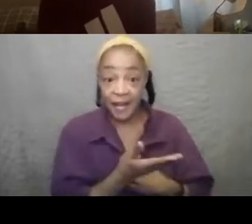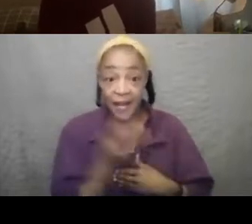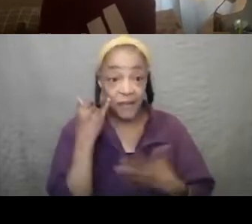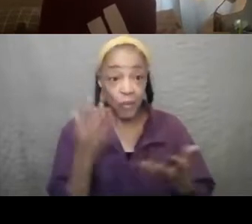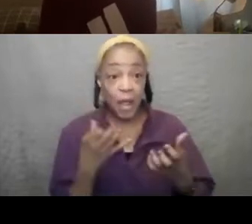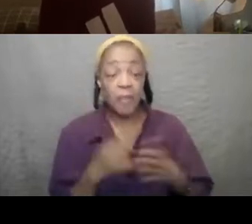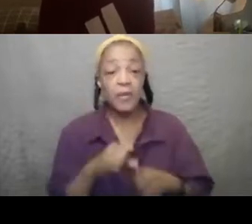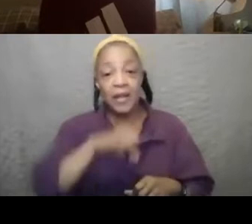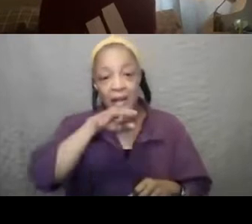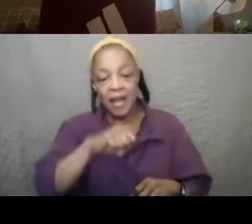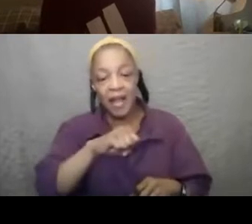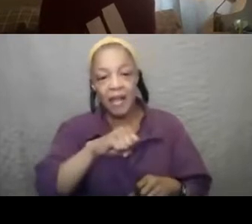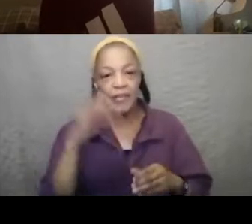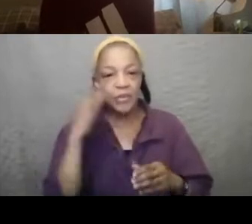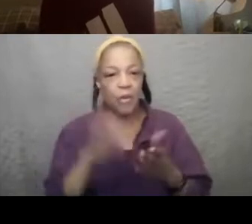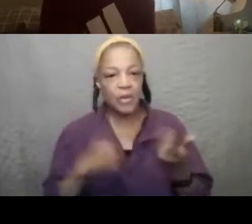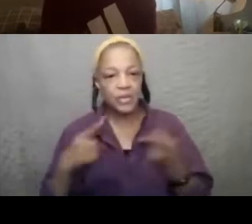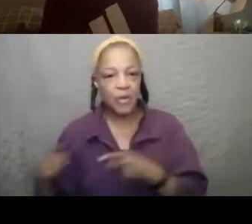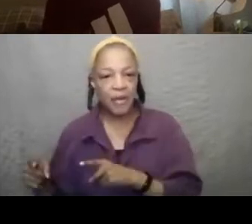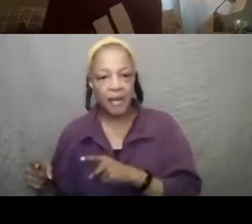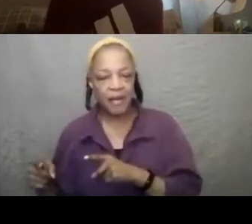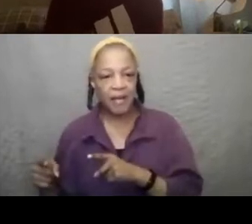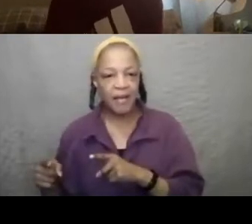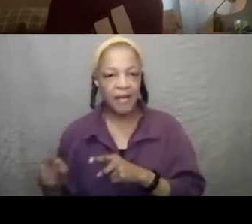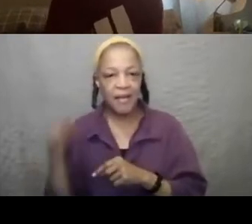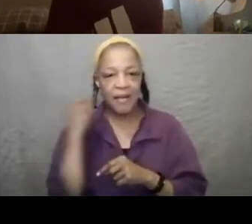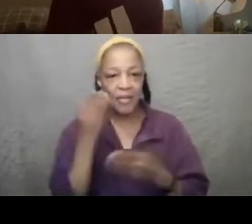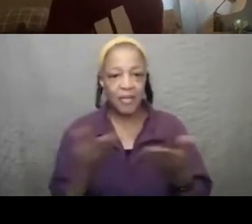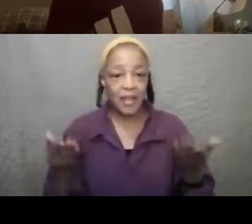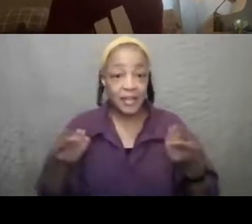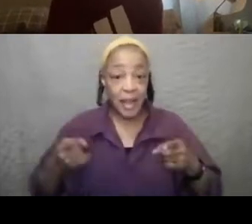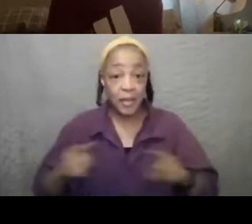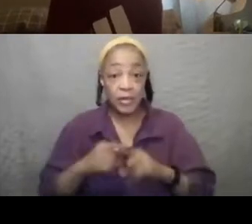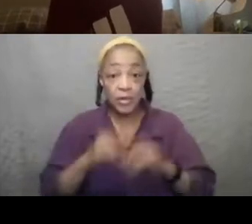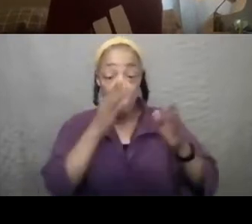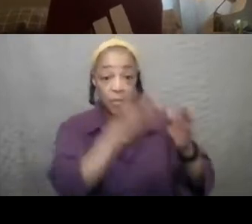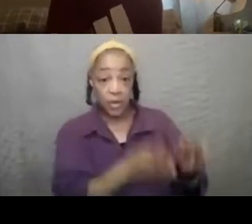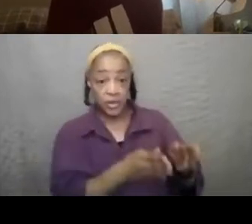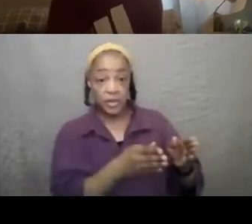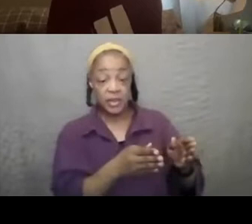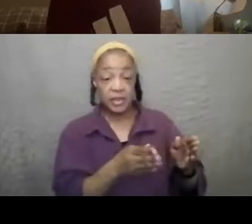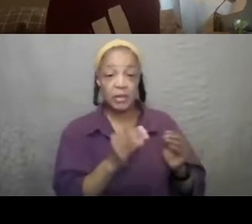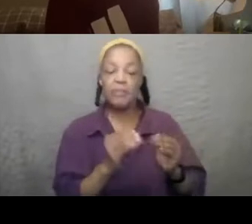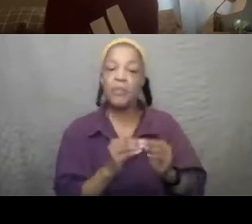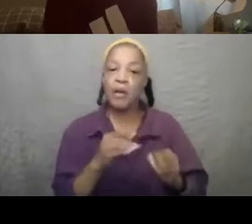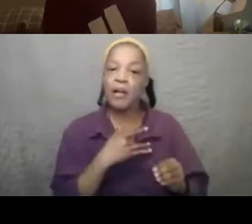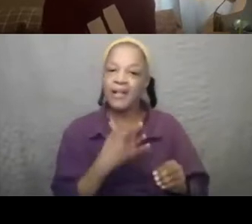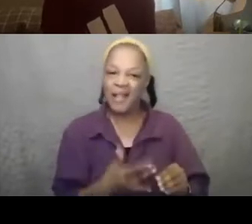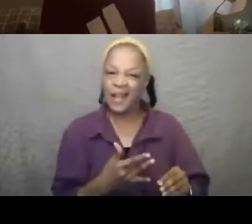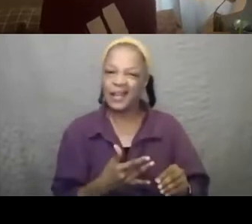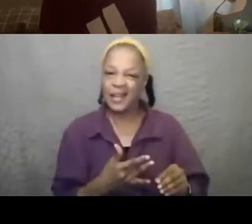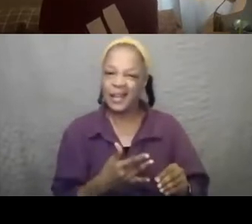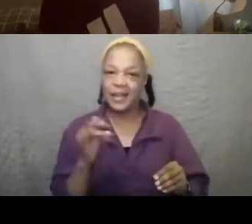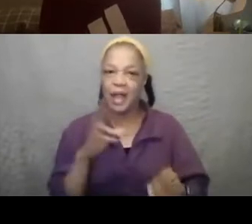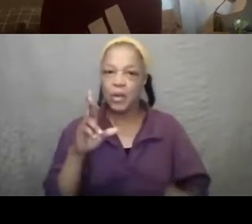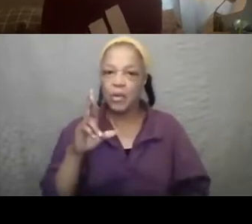to know what is going on. And if there are things happening to one person, it is more than likely than not, as Rosa mentioned when she